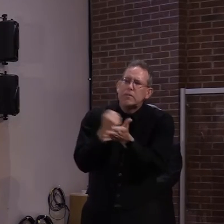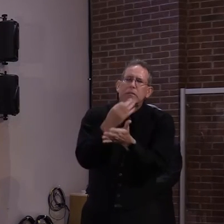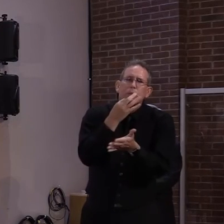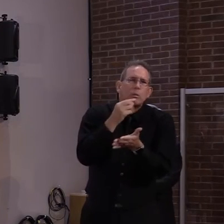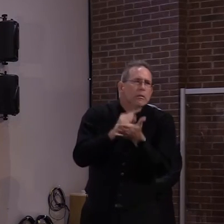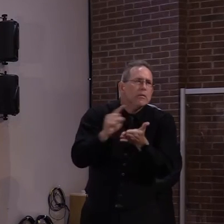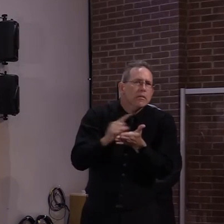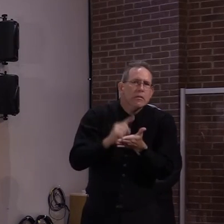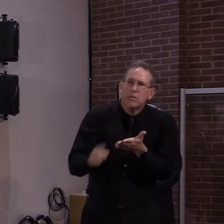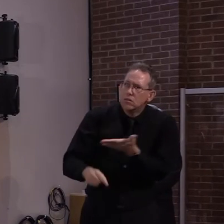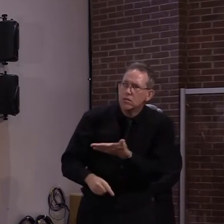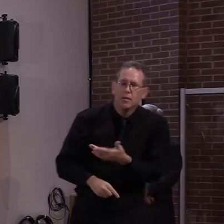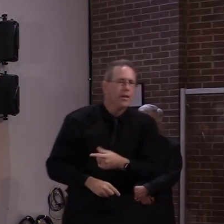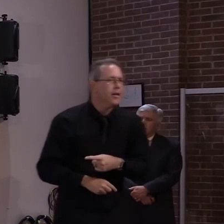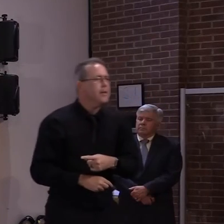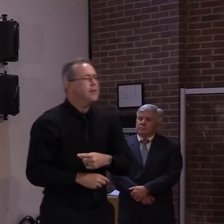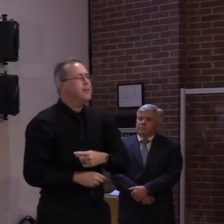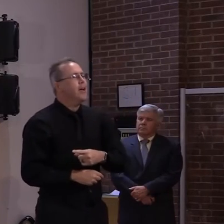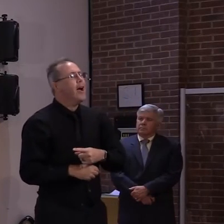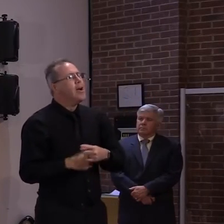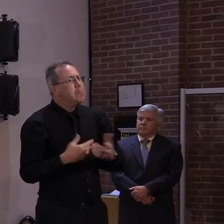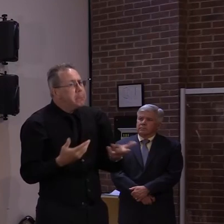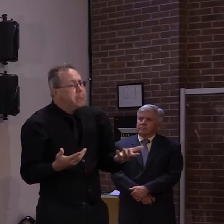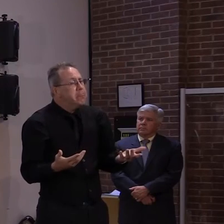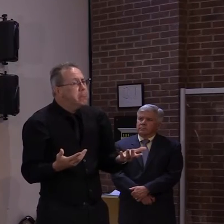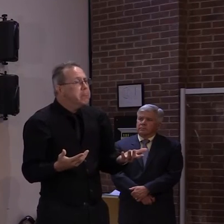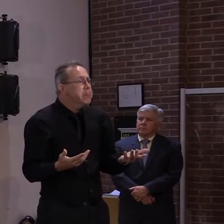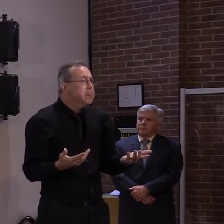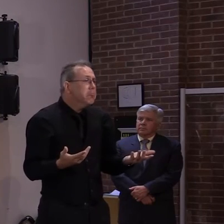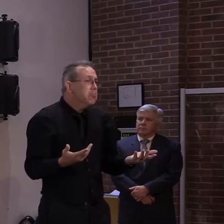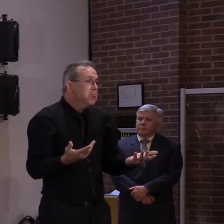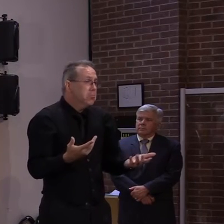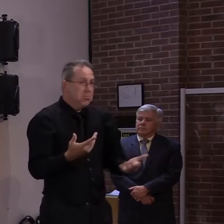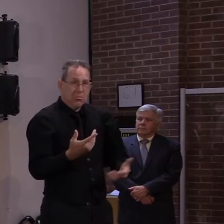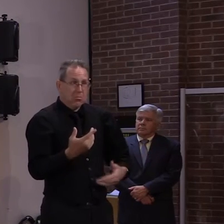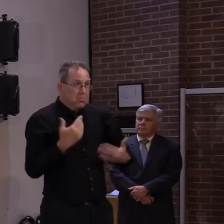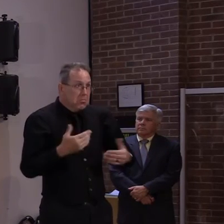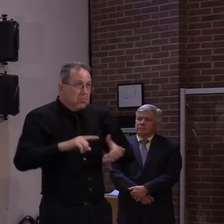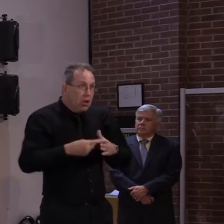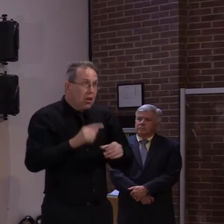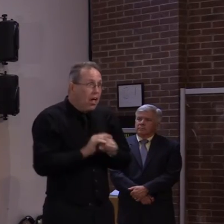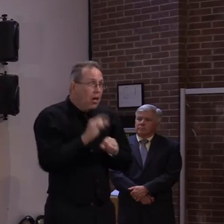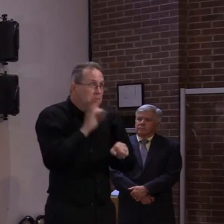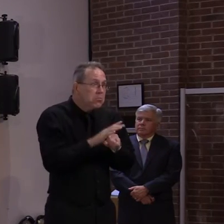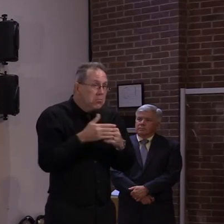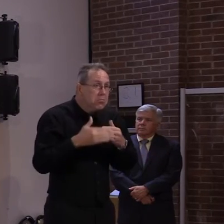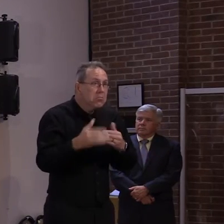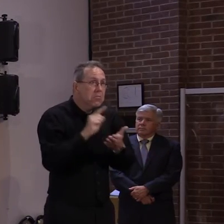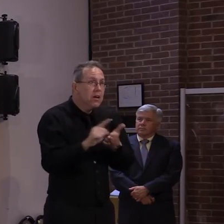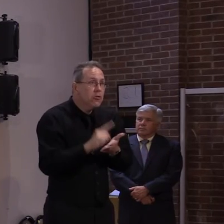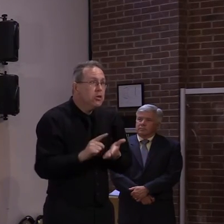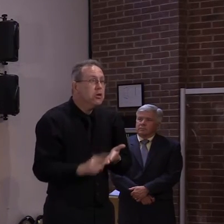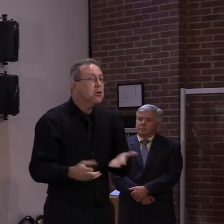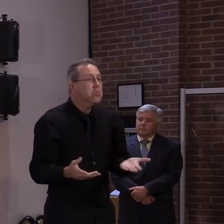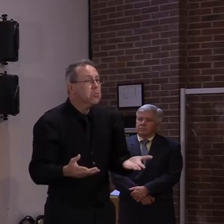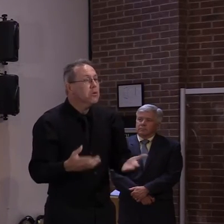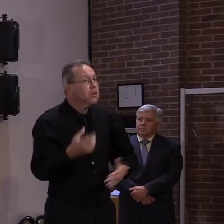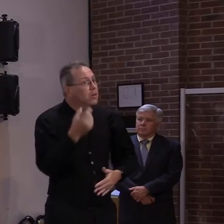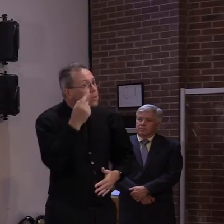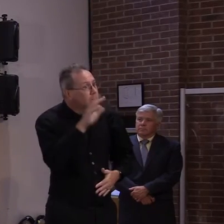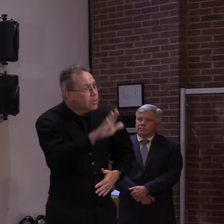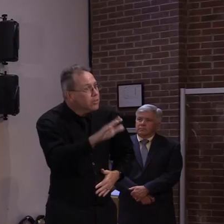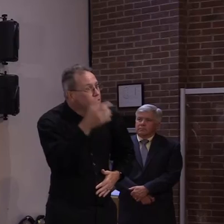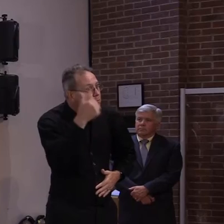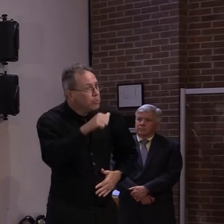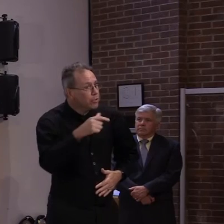I don't want to commit to yes, but it doesn't seem like it would be a huge leap. But again, we're dealing with the number zero right now, so I